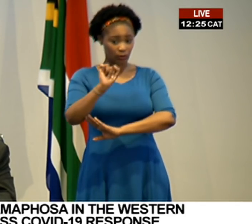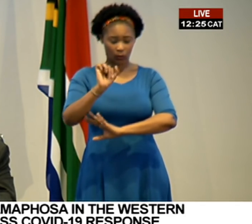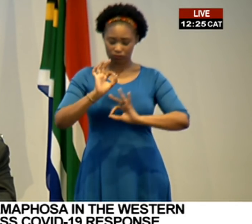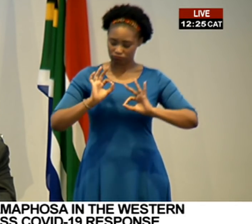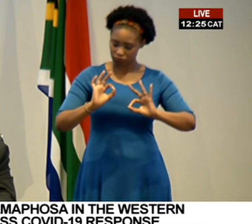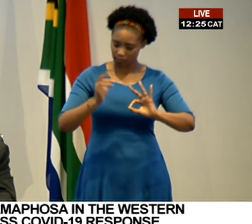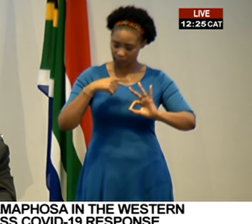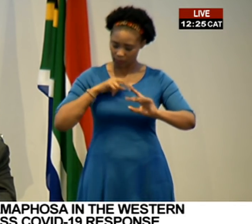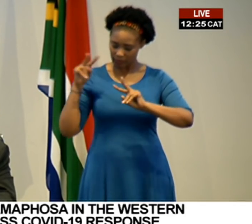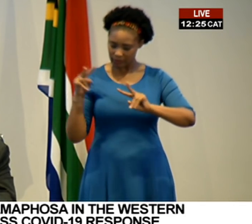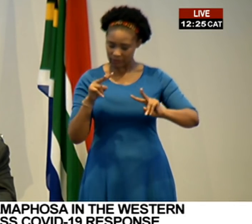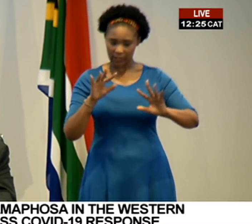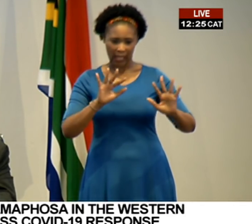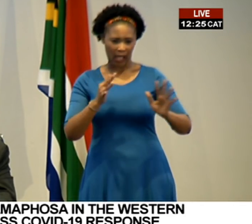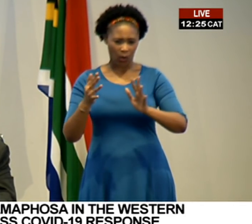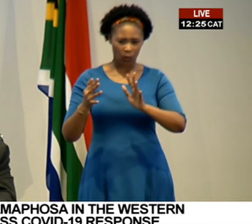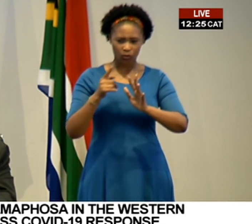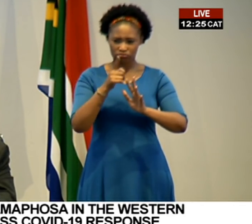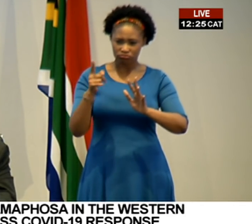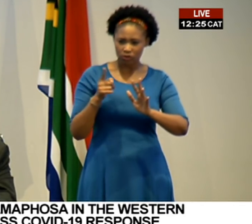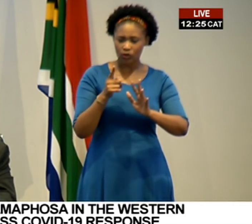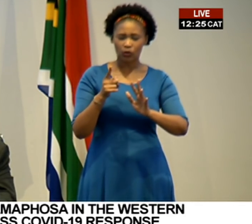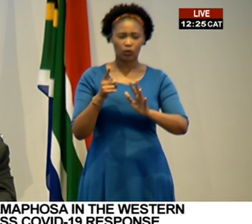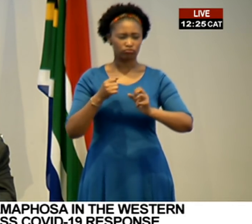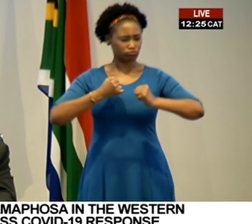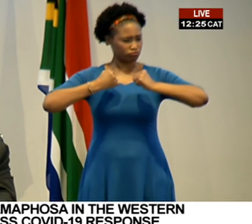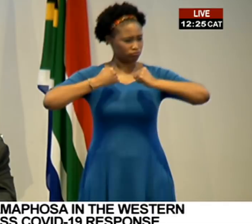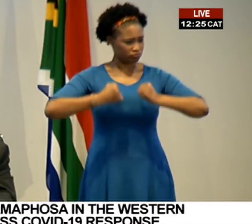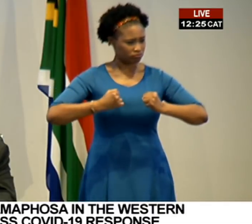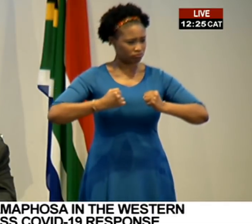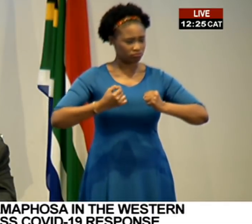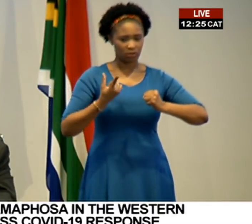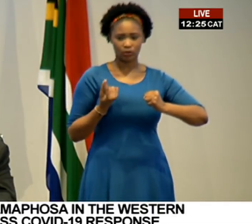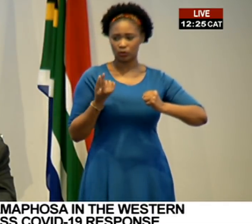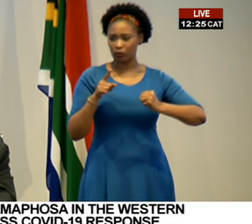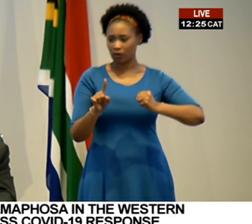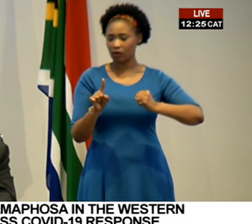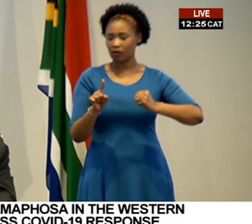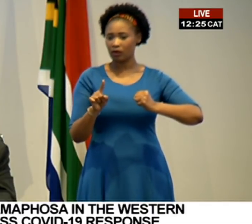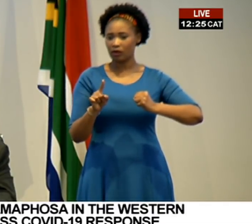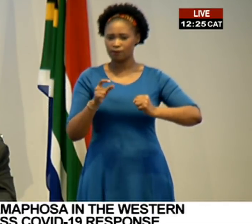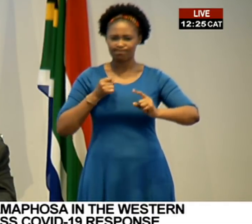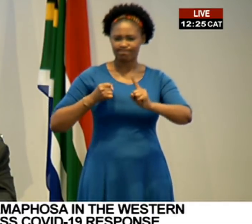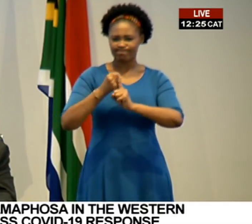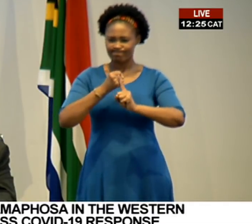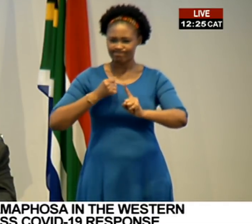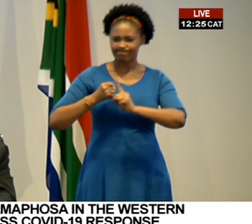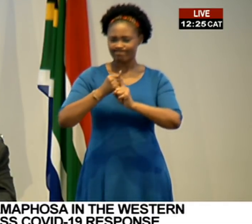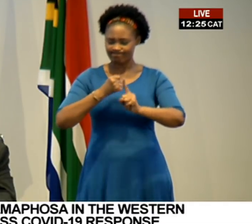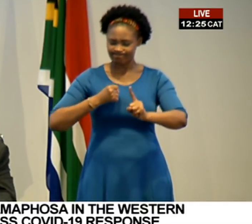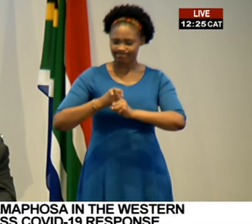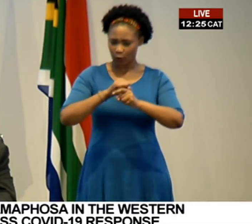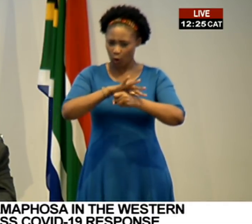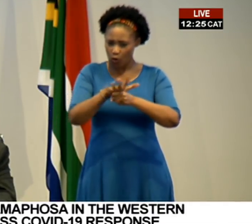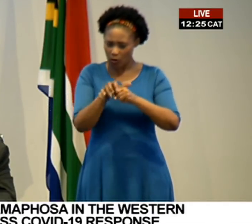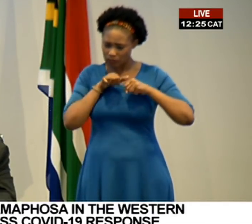how you've, with great determination, been leading our fight against COVID-19 in